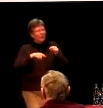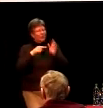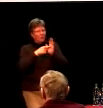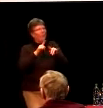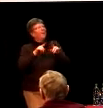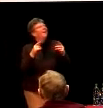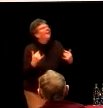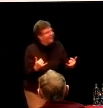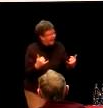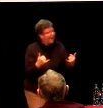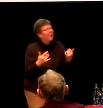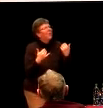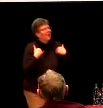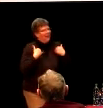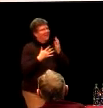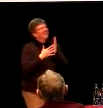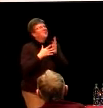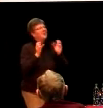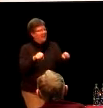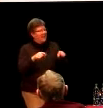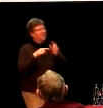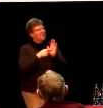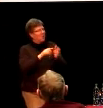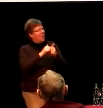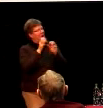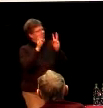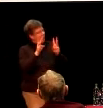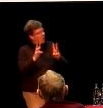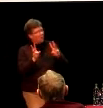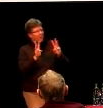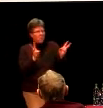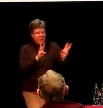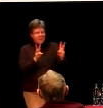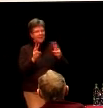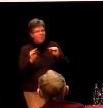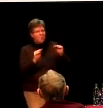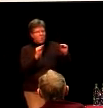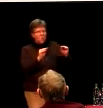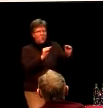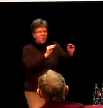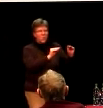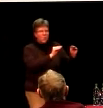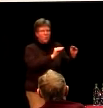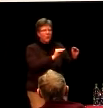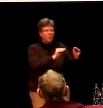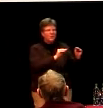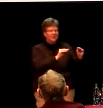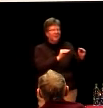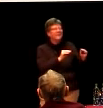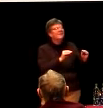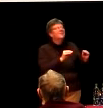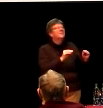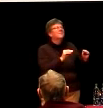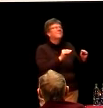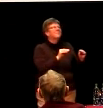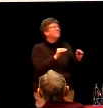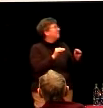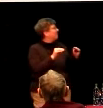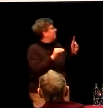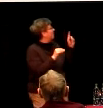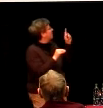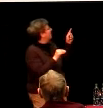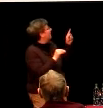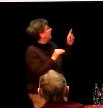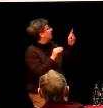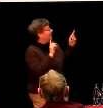now we can. So if you just think about the wind motion, basically the streamlines get thicker as you